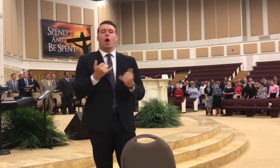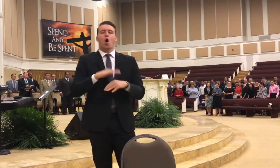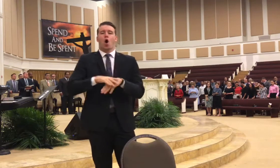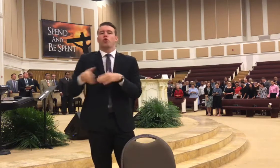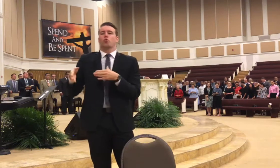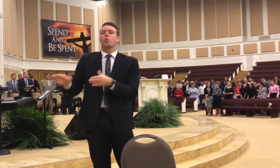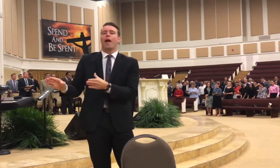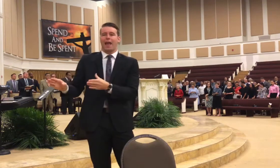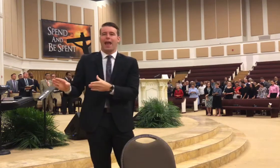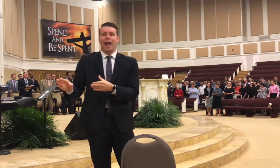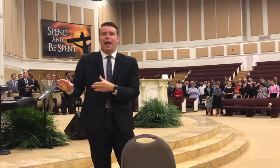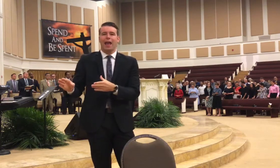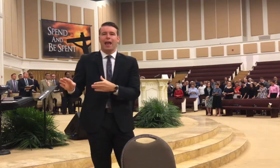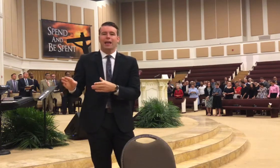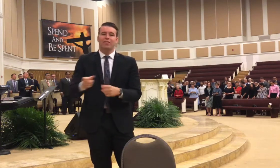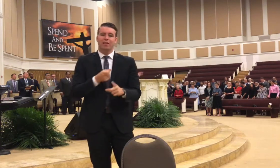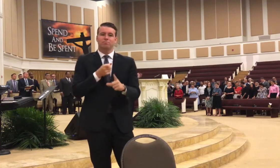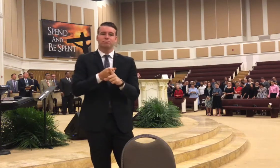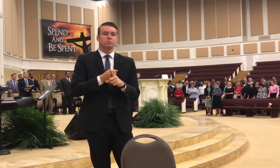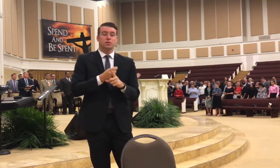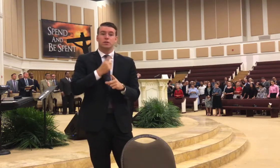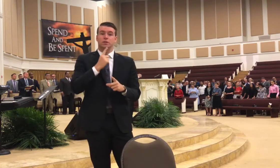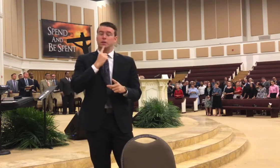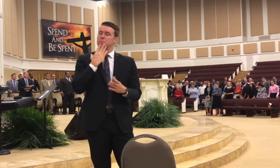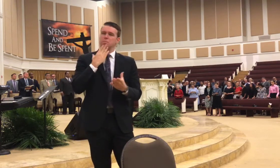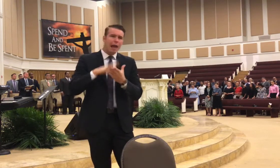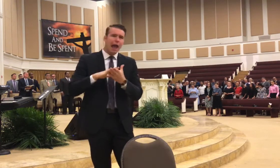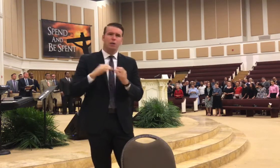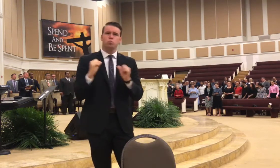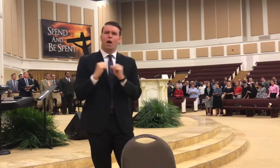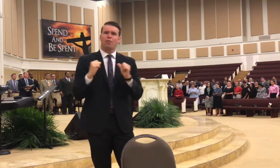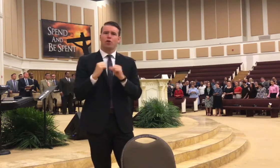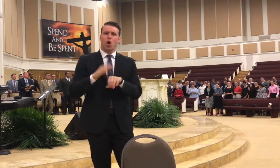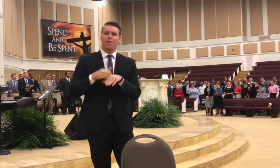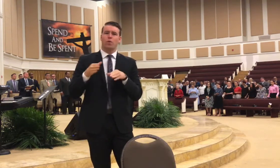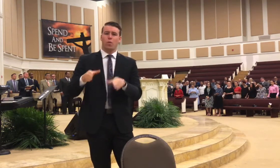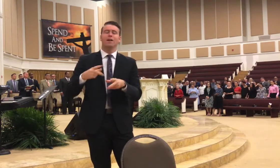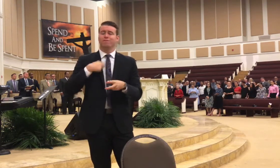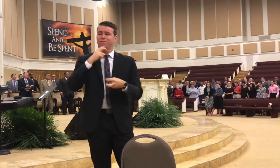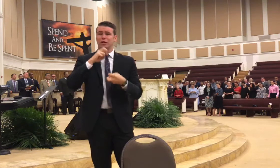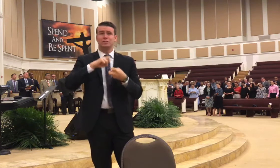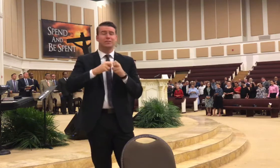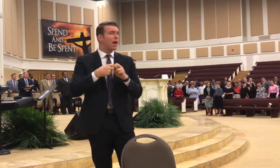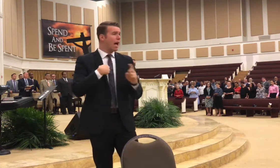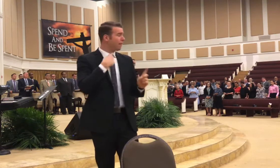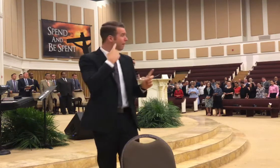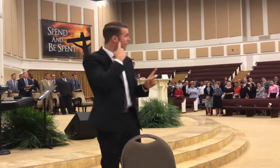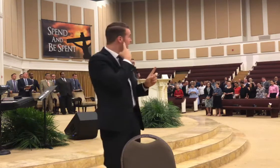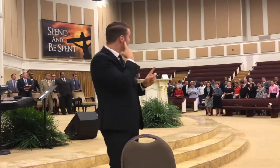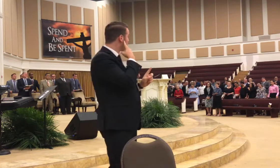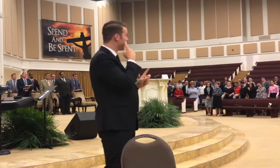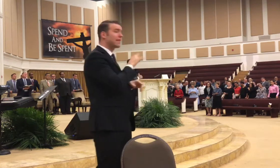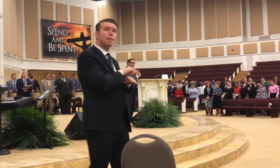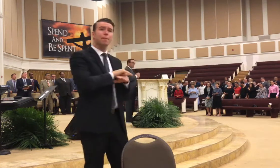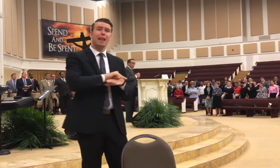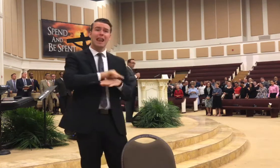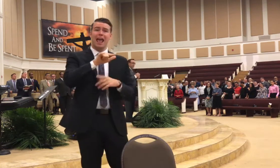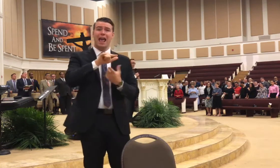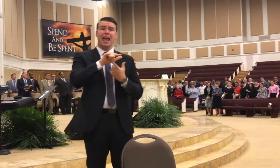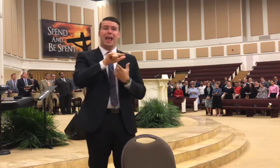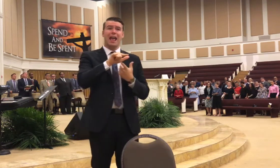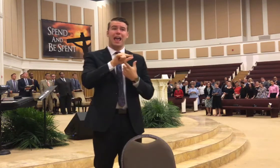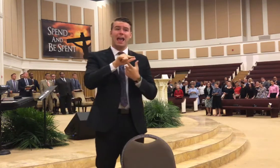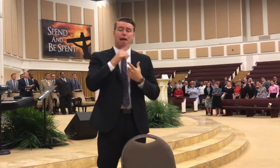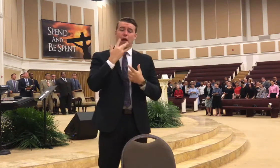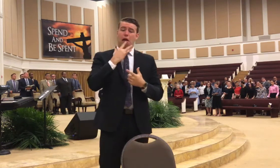way encountered severe weather and very difficult. In fact, I think their plane was the only one that was